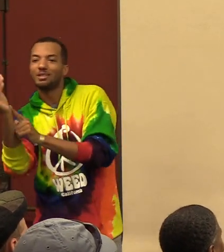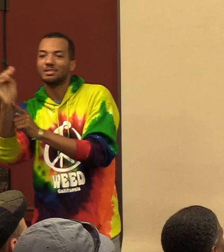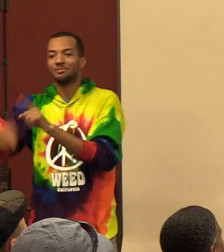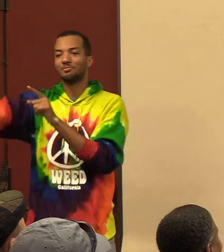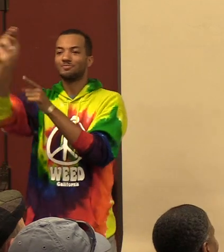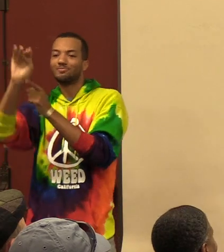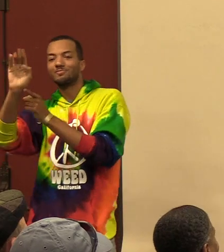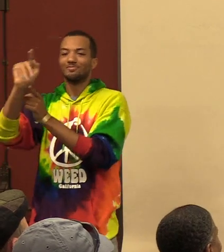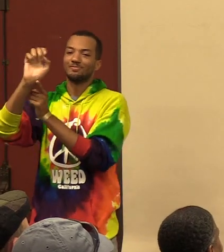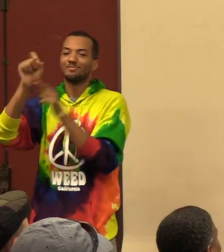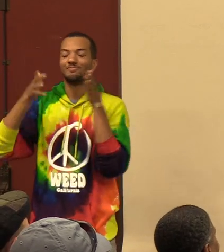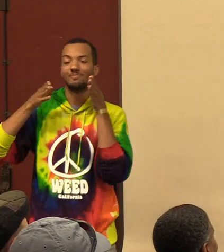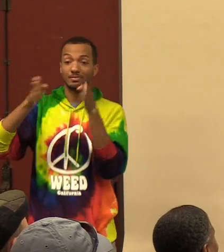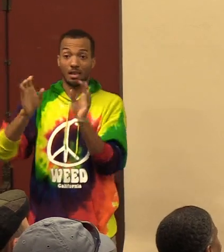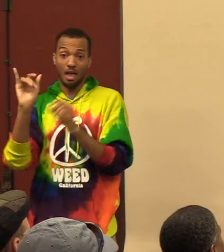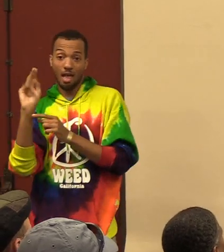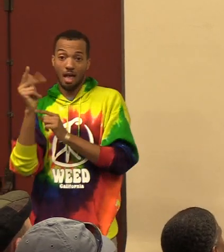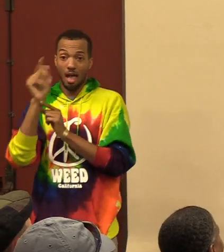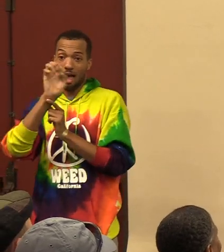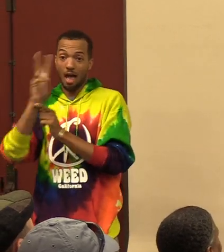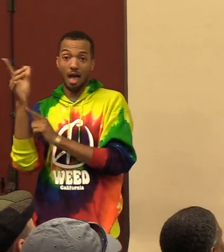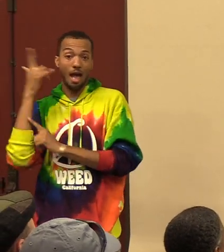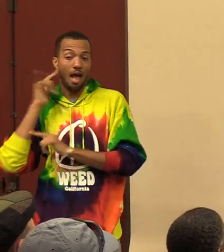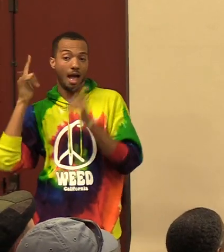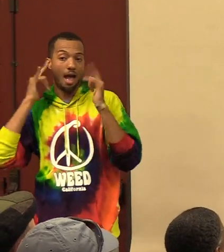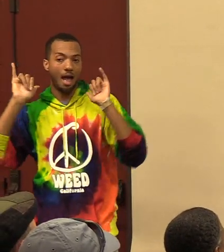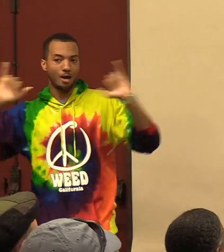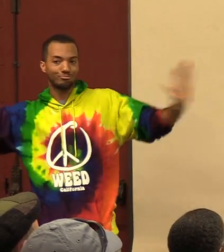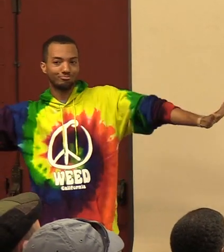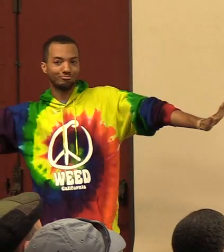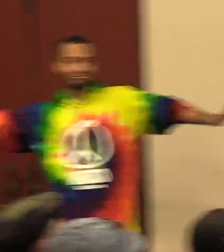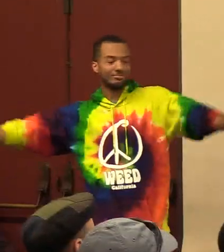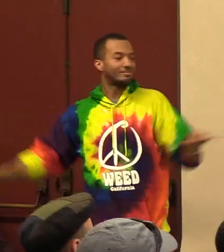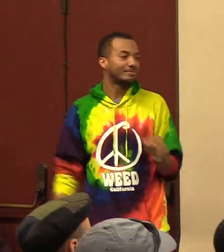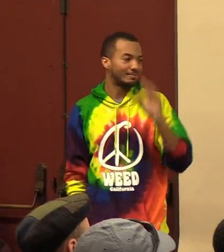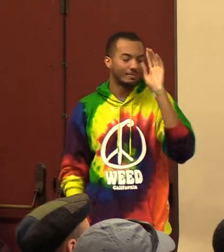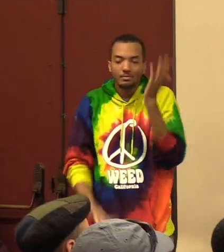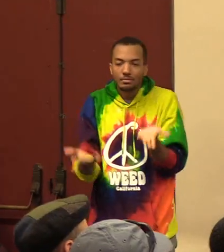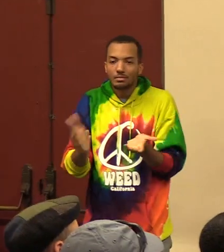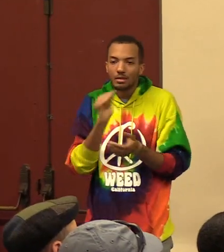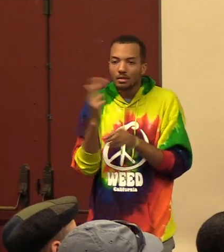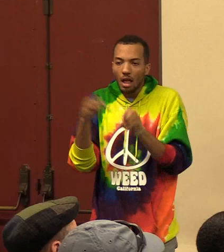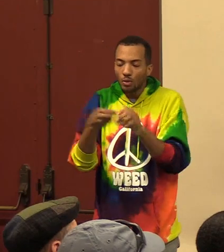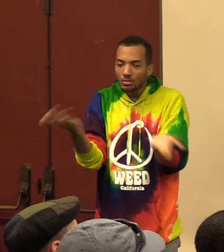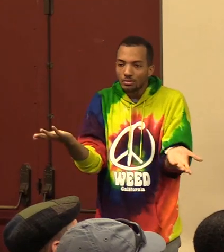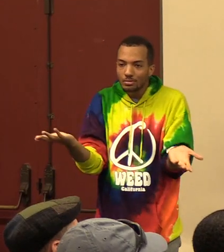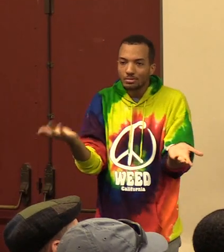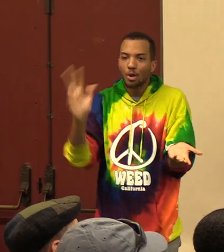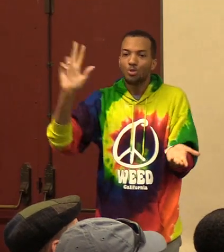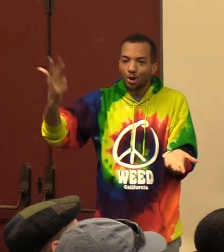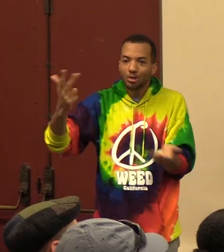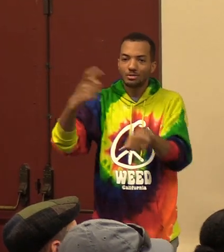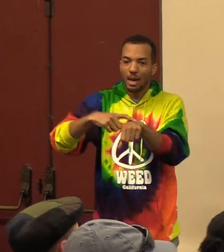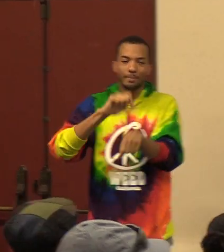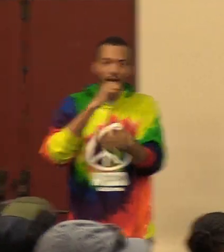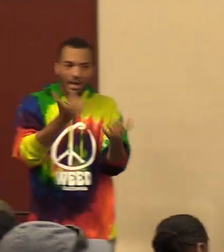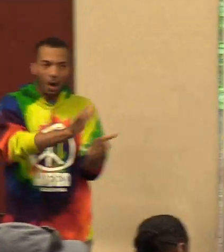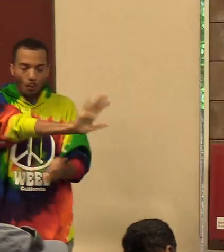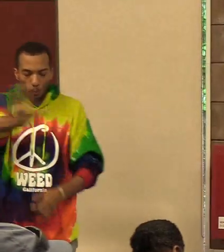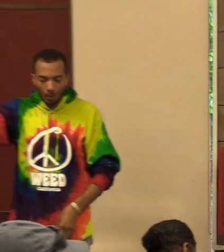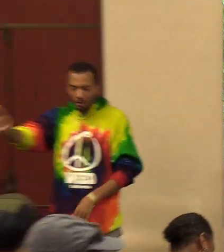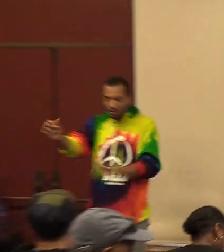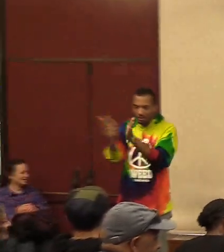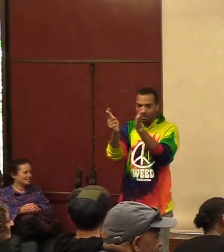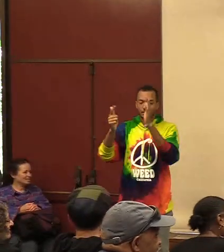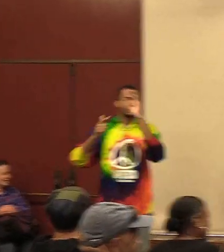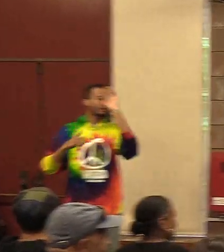Market Street in Inglewood, California. But y'all was supposed to sing on the third time. Woo!